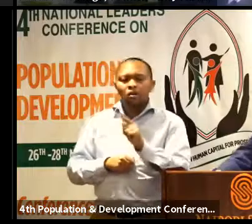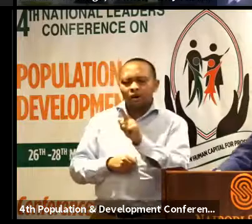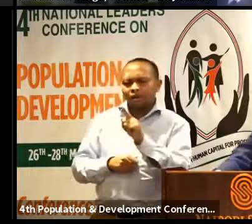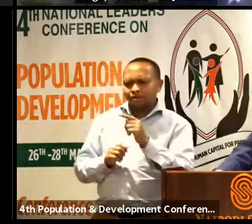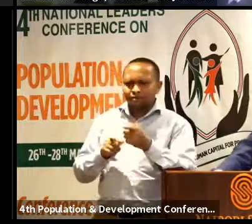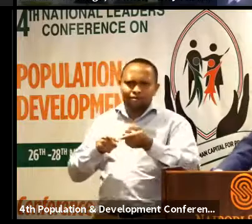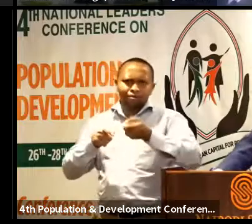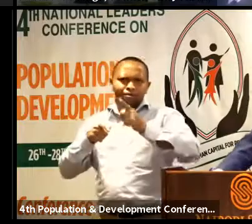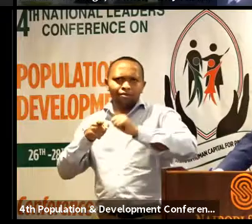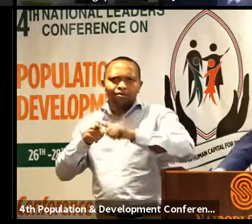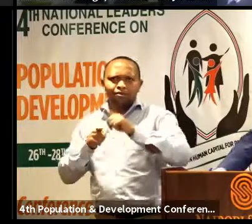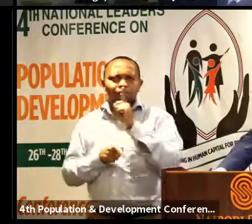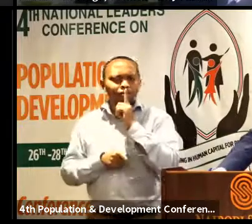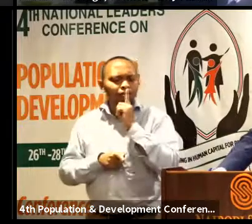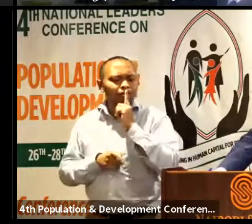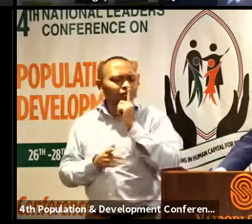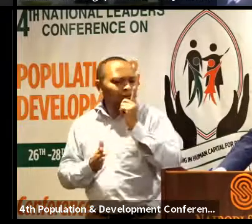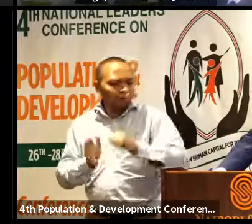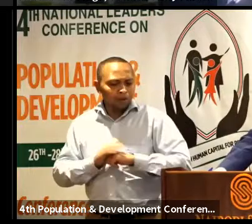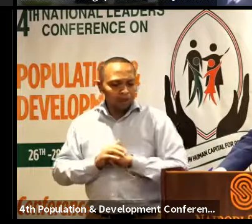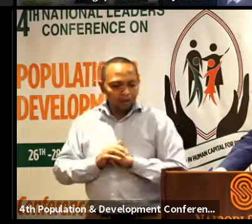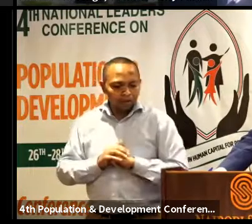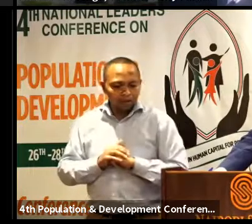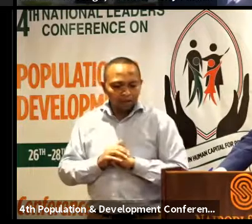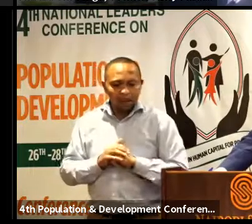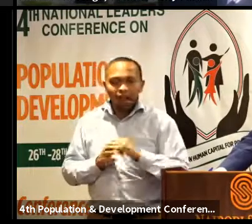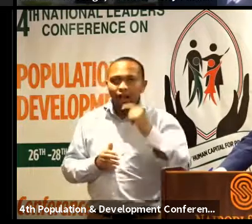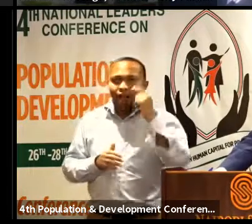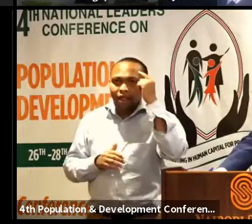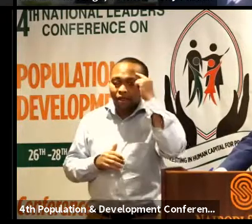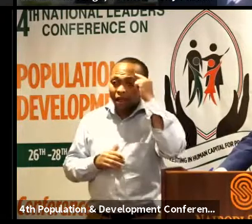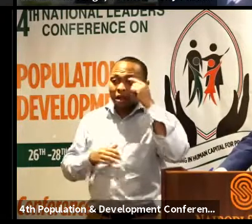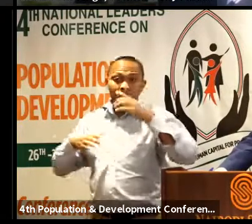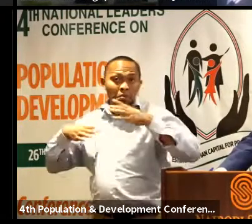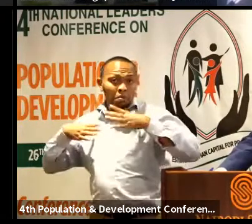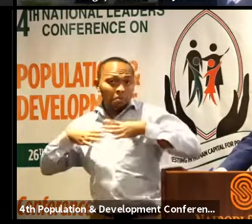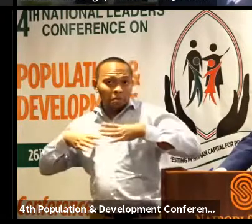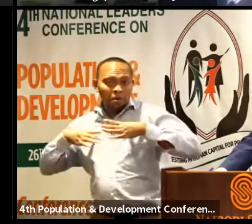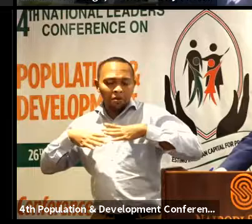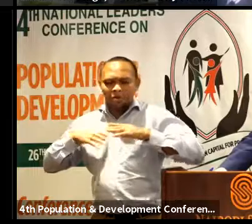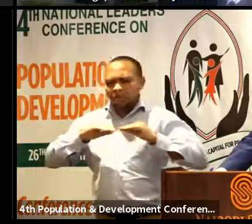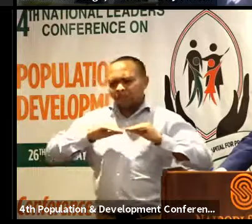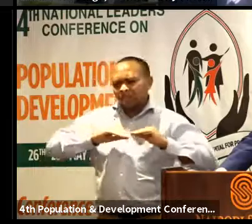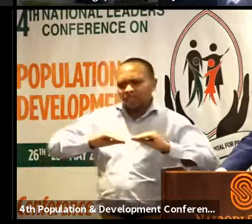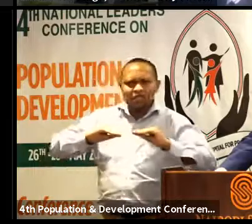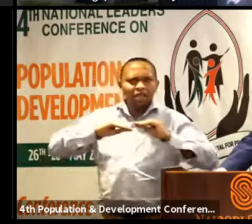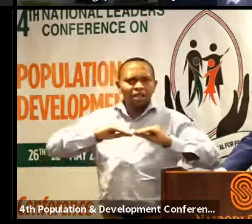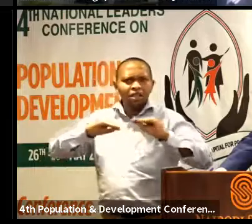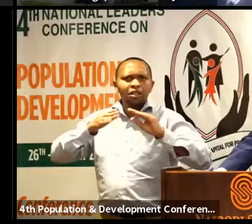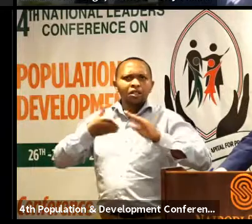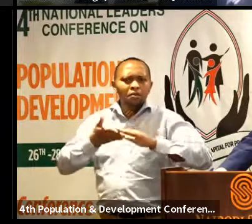that I think that people need to reach more to the youth, because living in a ghetto, in